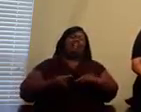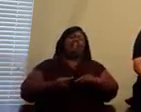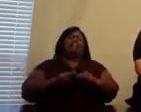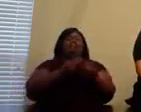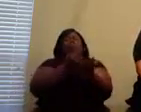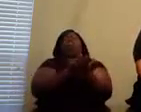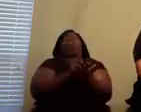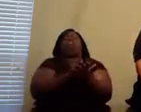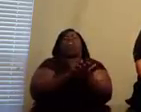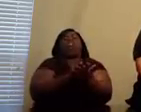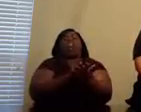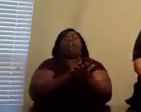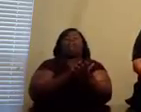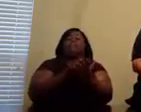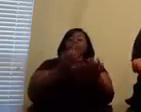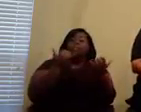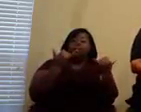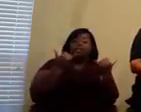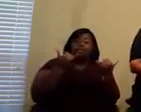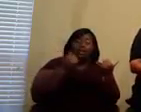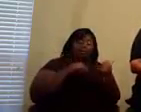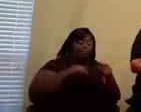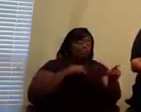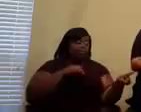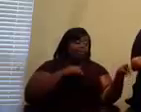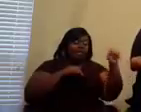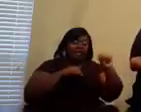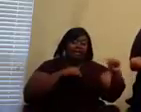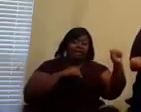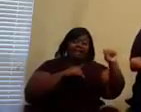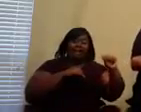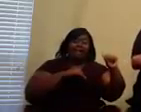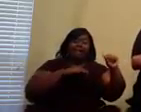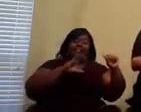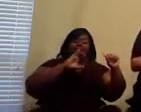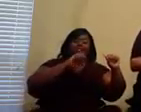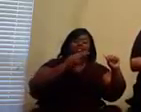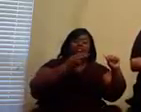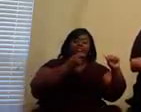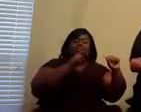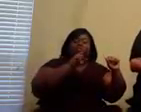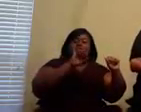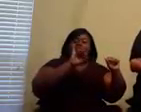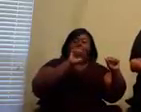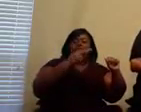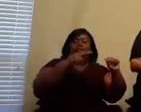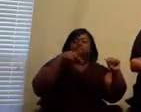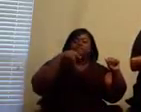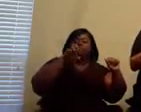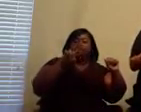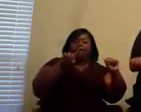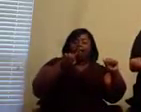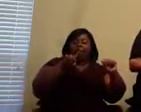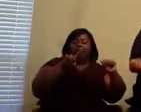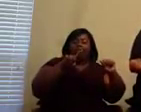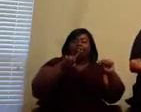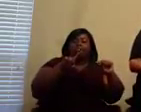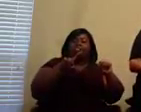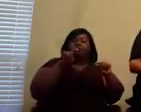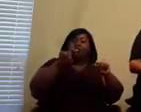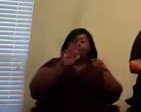pad, Exhibit A, our premium sanitary napkins, and she did not take any pills. And we had